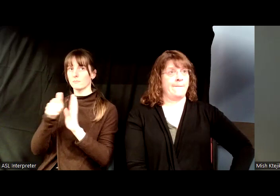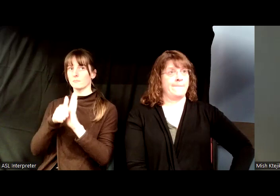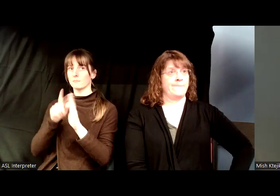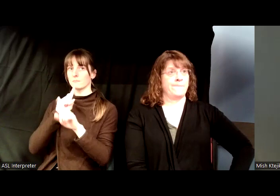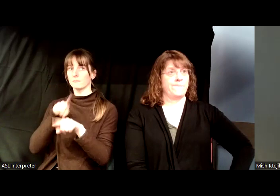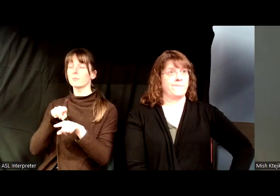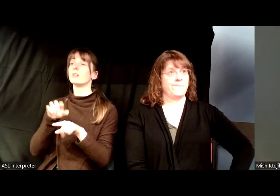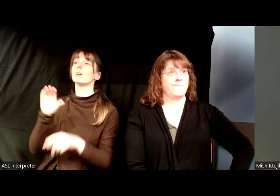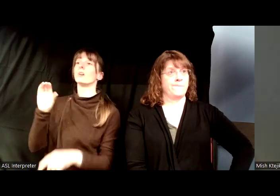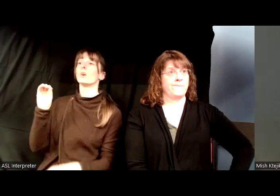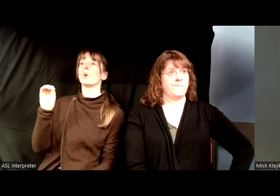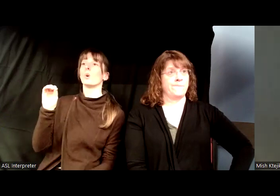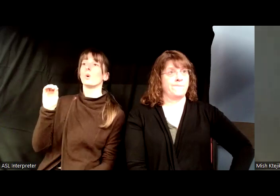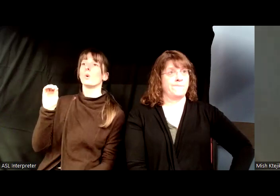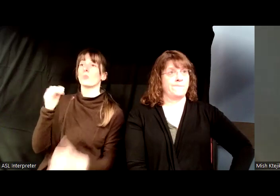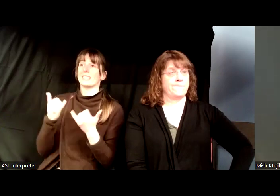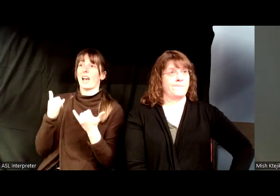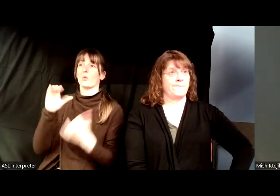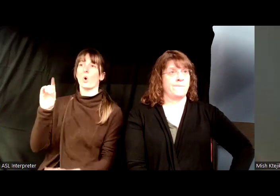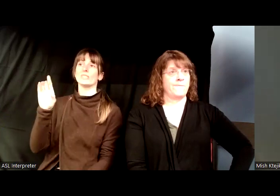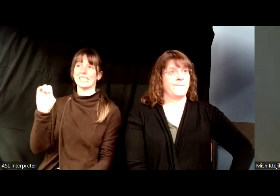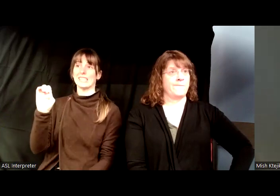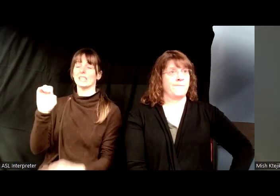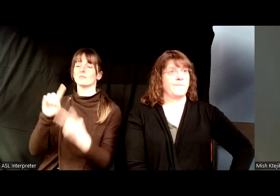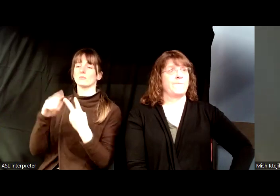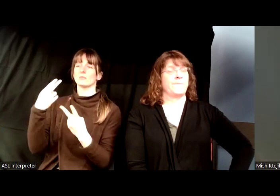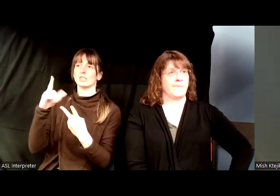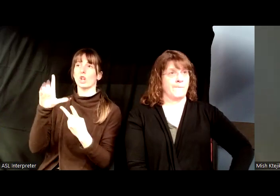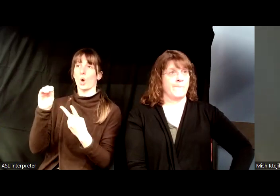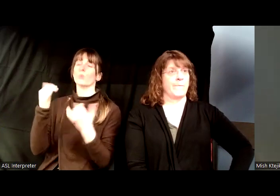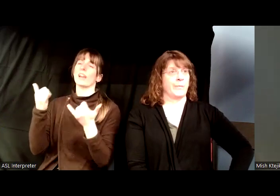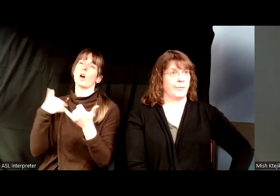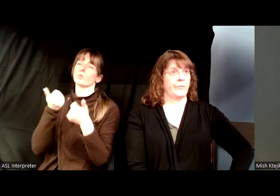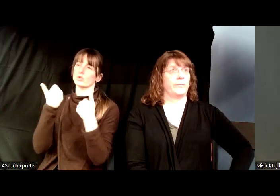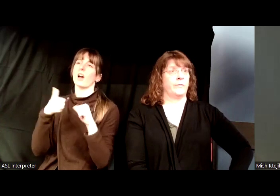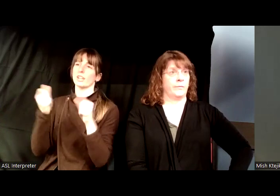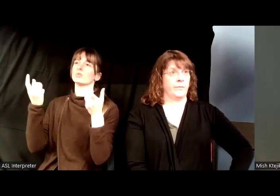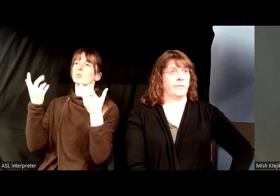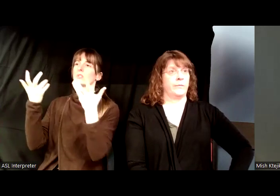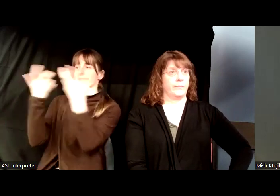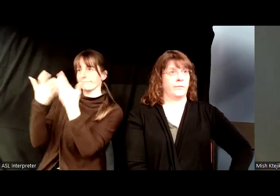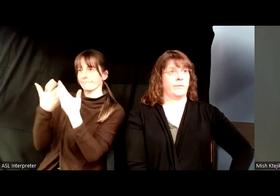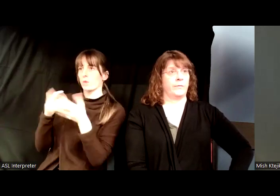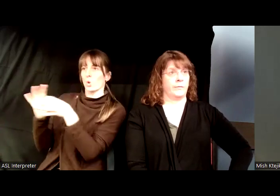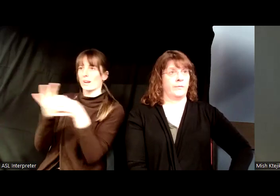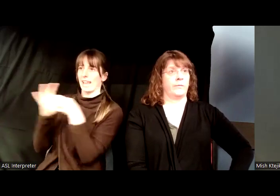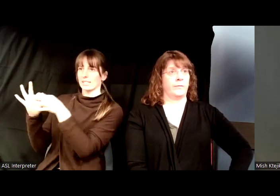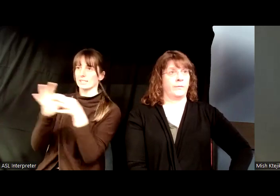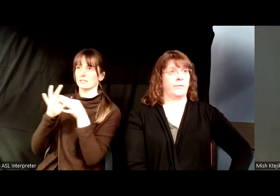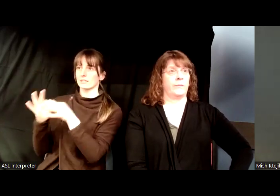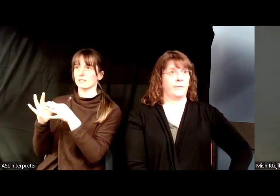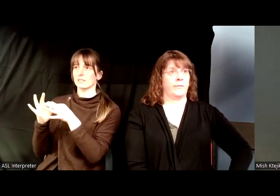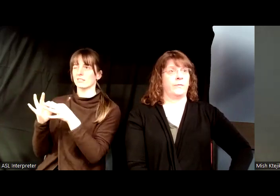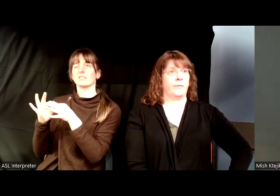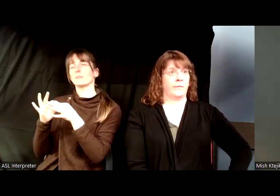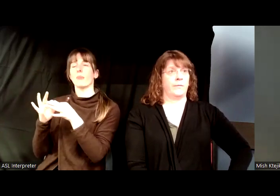what ODE and HLO are trying to do is coordinate their rules, but we're still in the figuring that